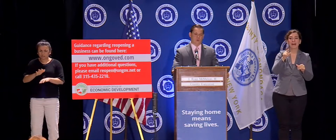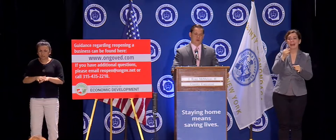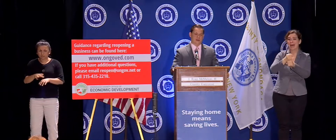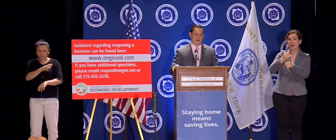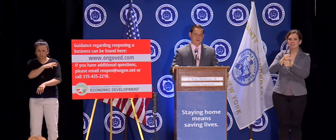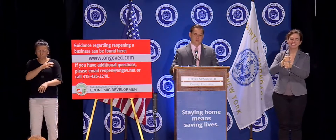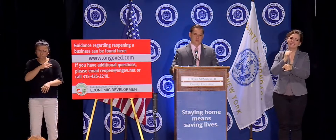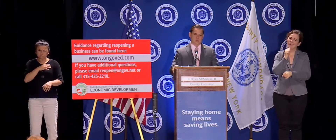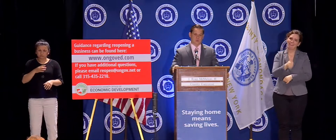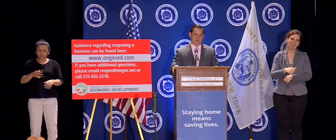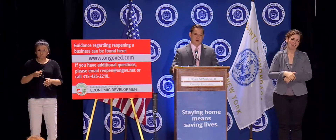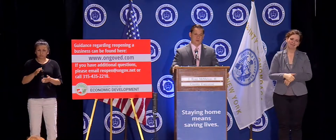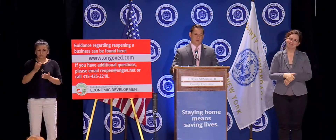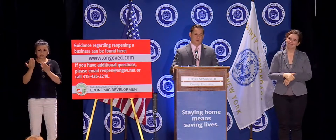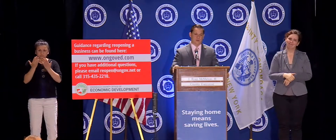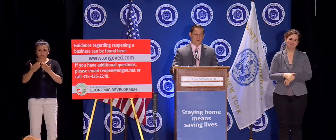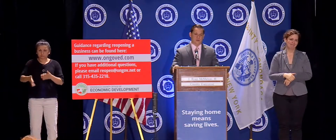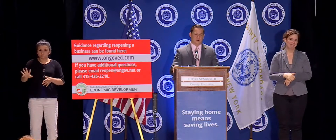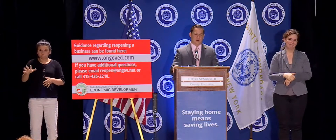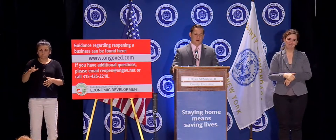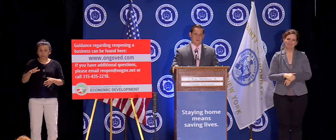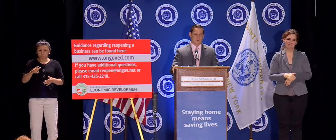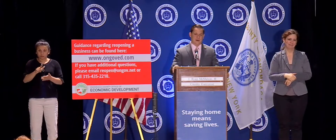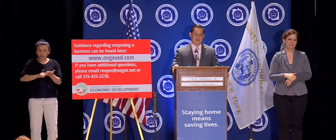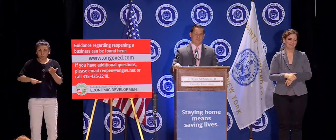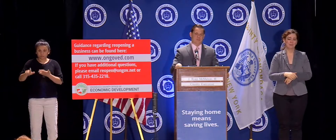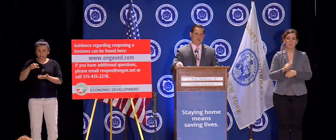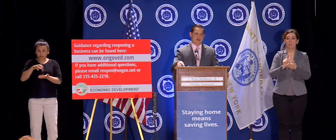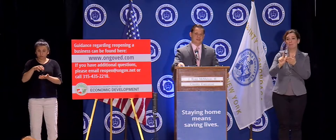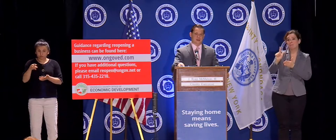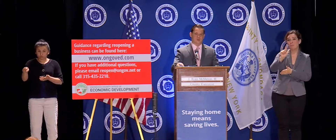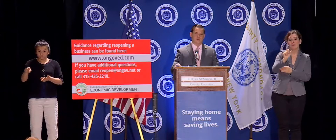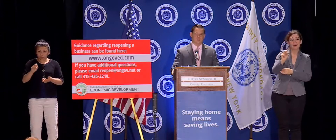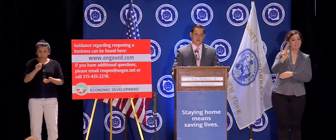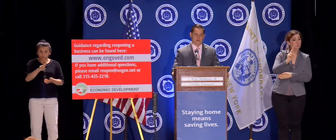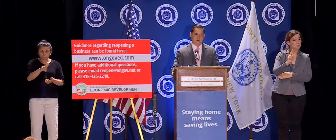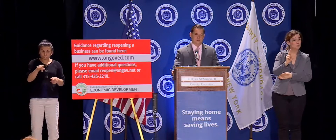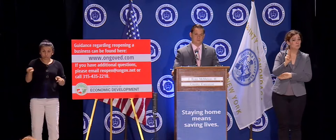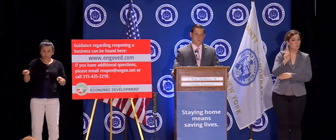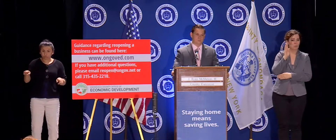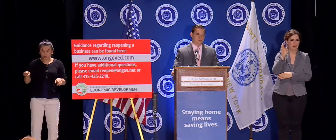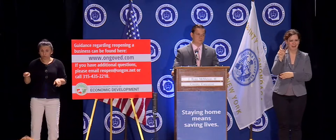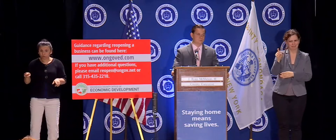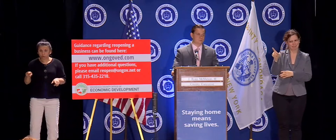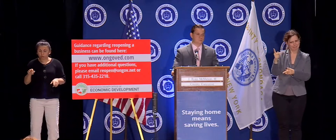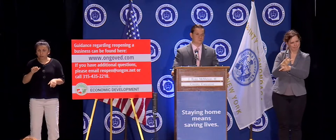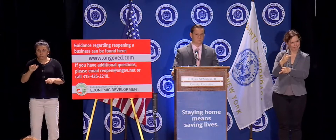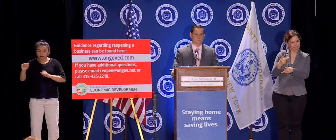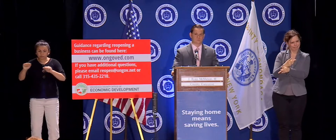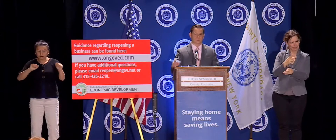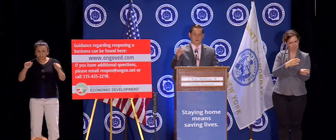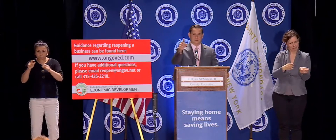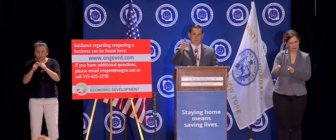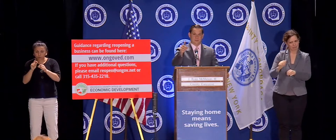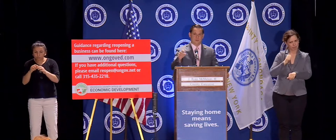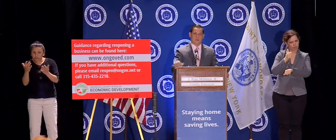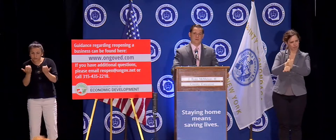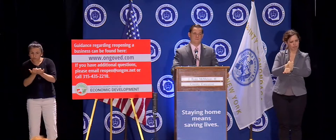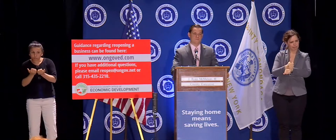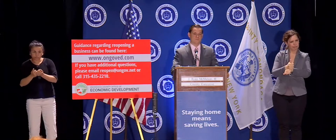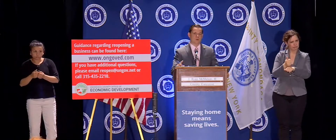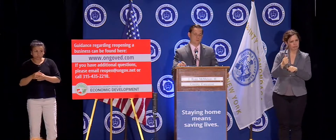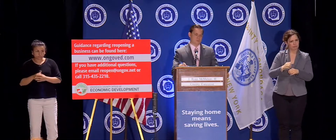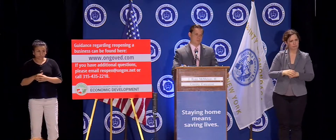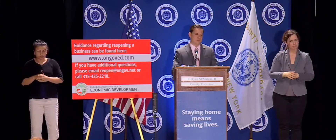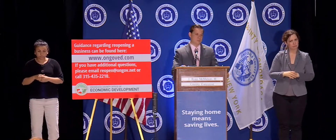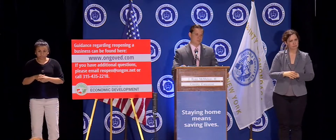think Lemoyne and SU in our community will have their plans out sooner than later. Of these people in